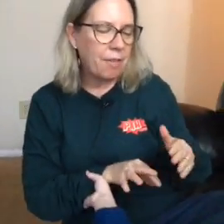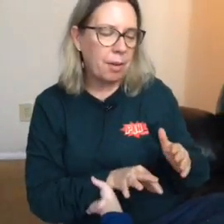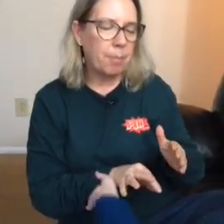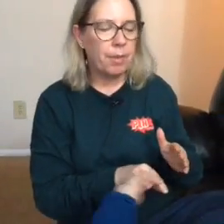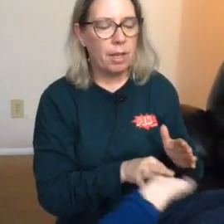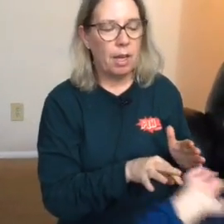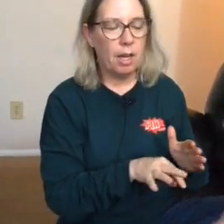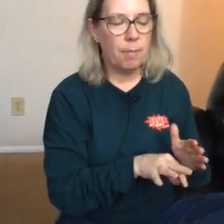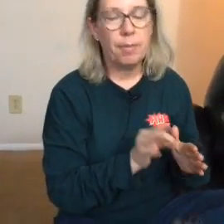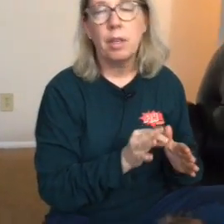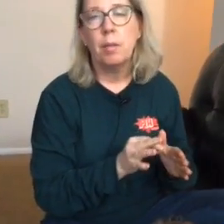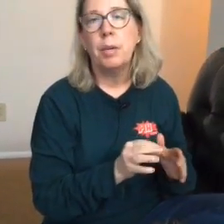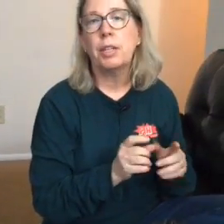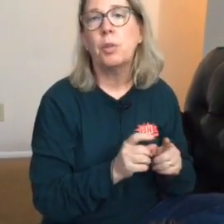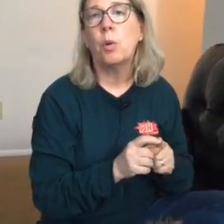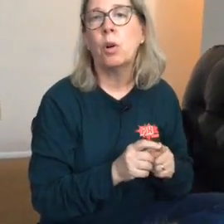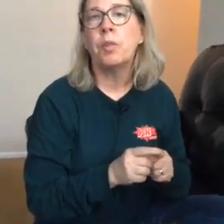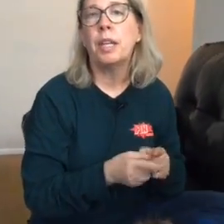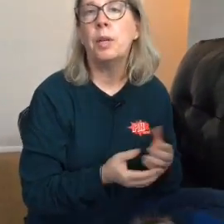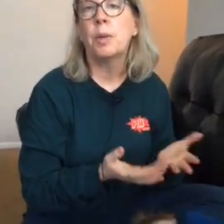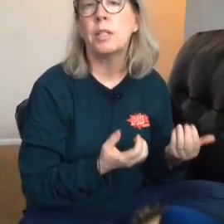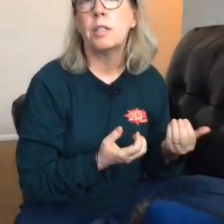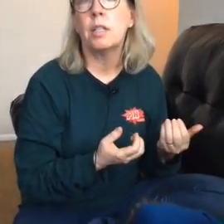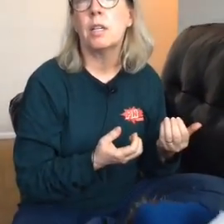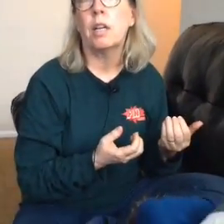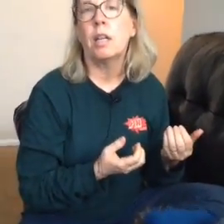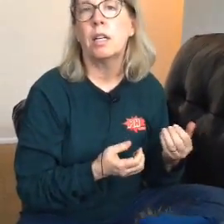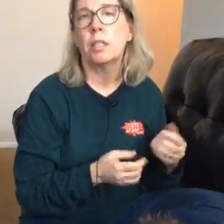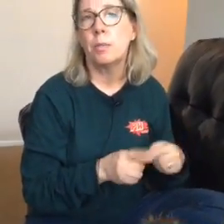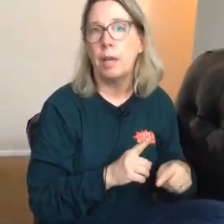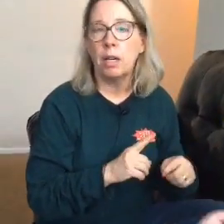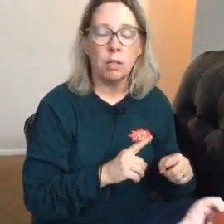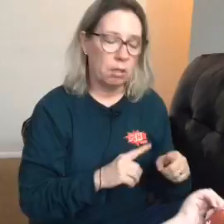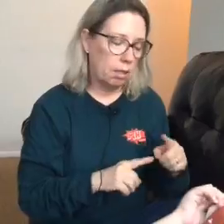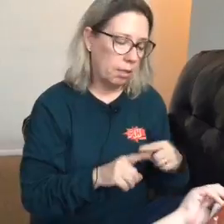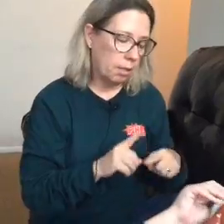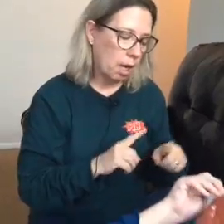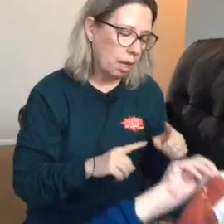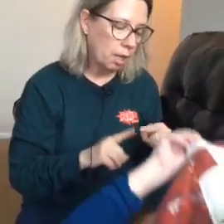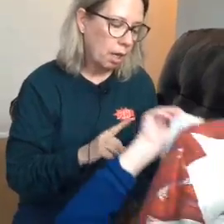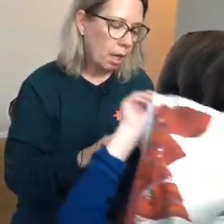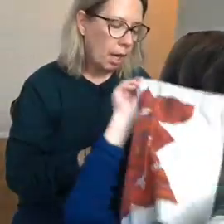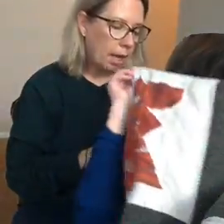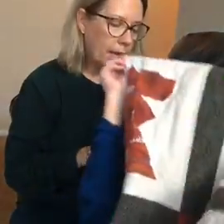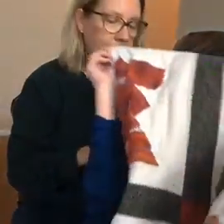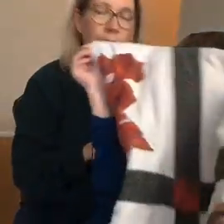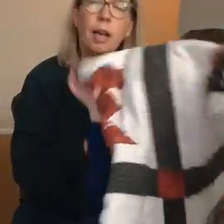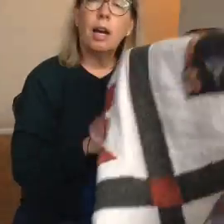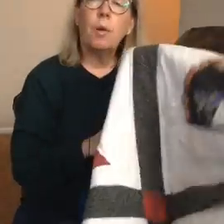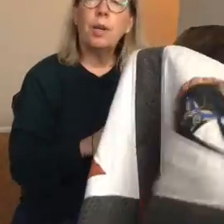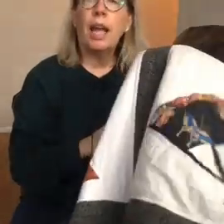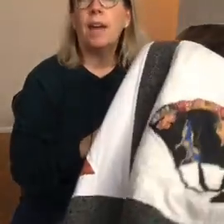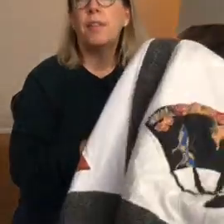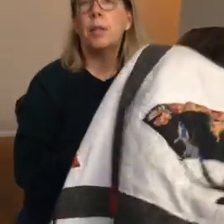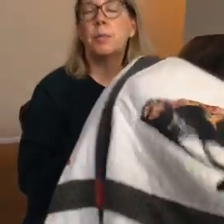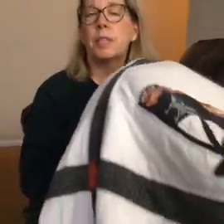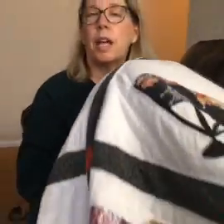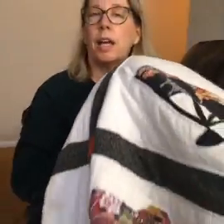him pick the word that he wants to spell and sign, and we have him sign